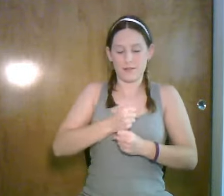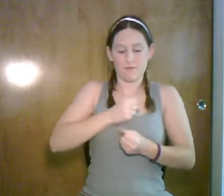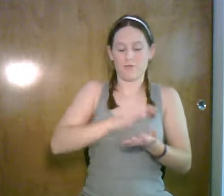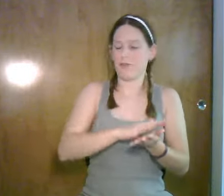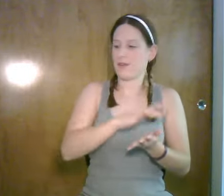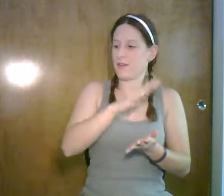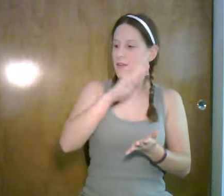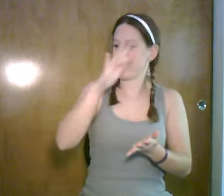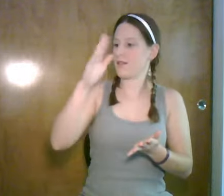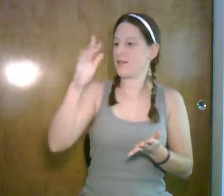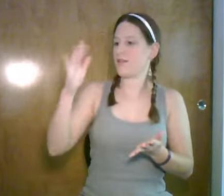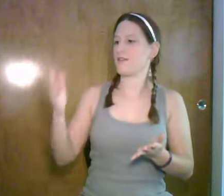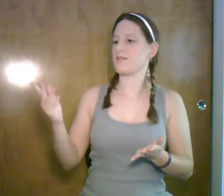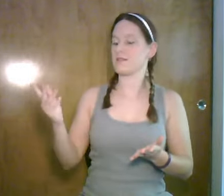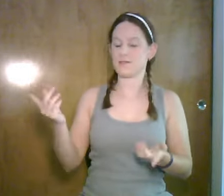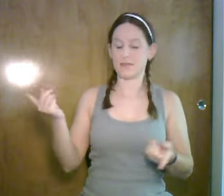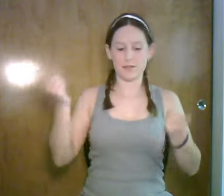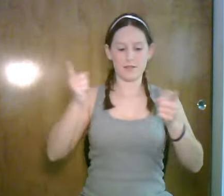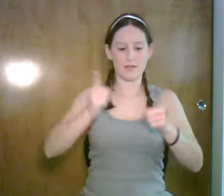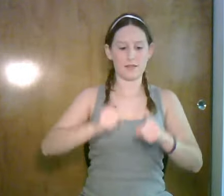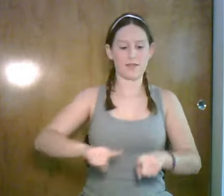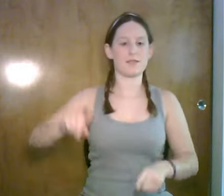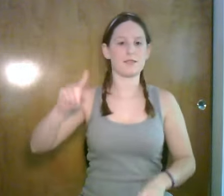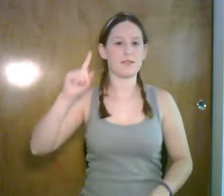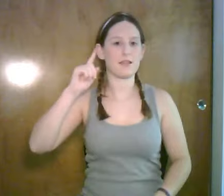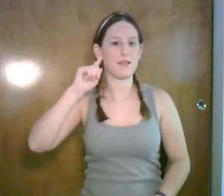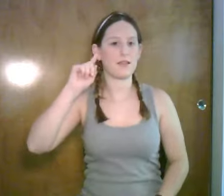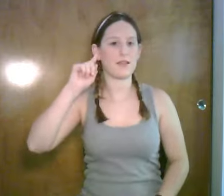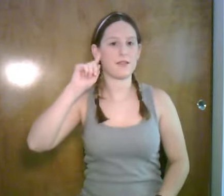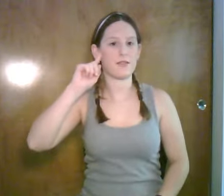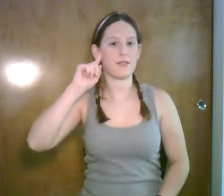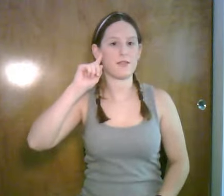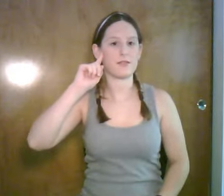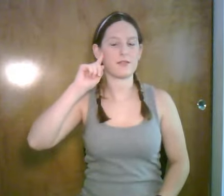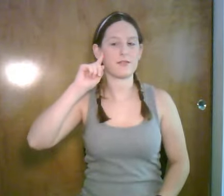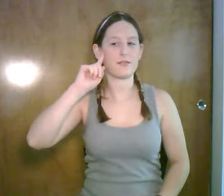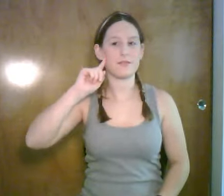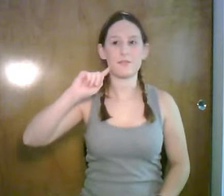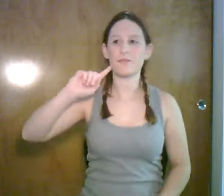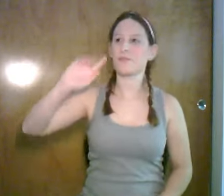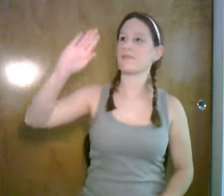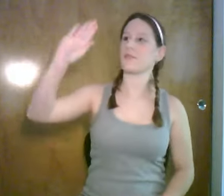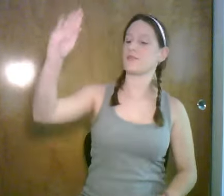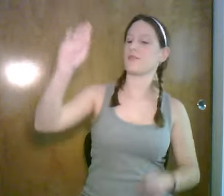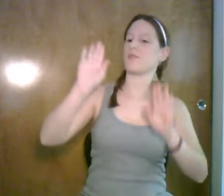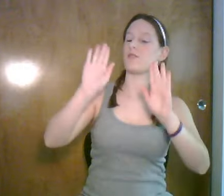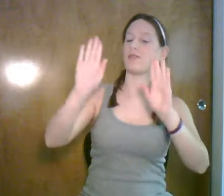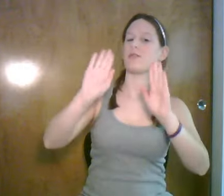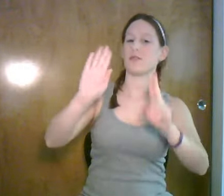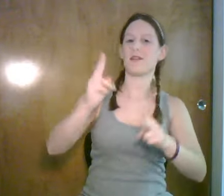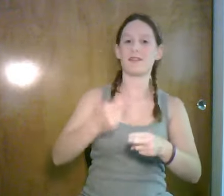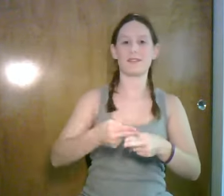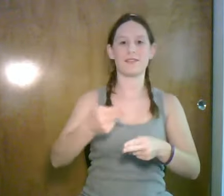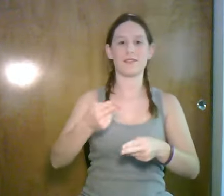grace At the sound Of your great name